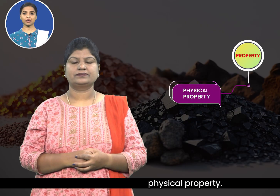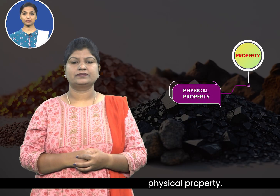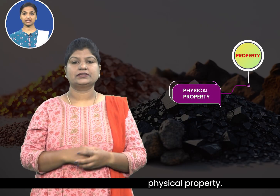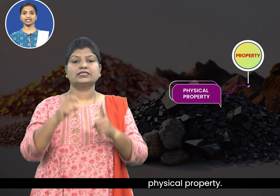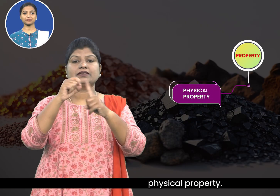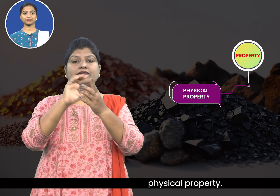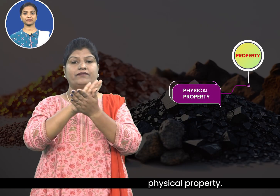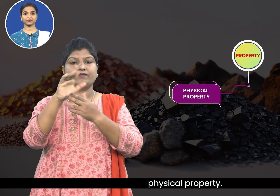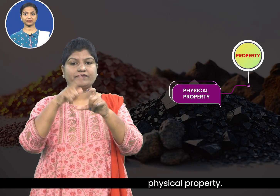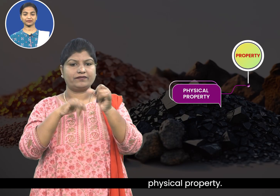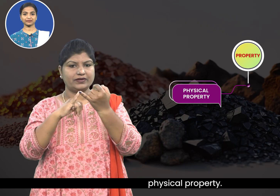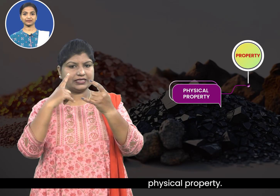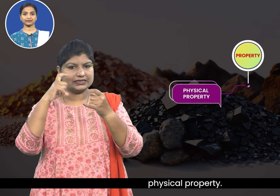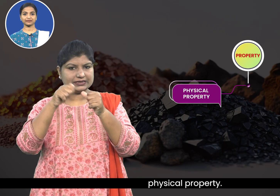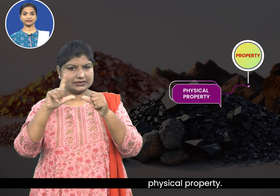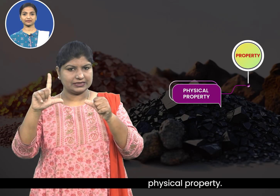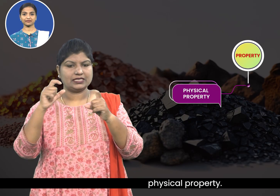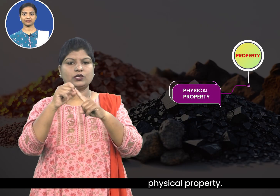physical property.